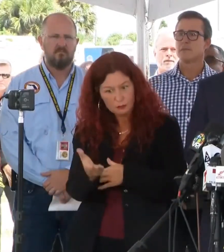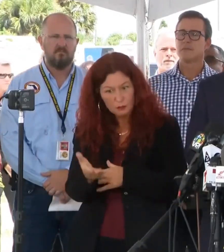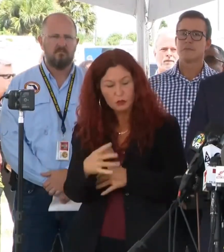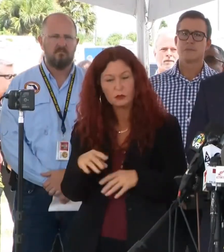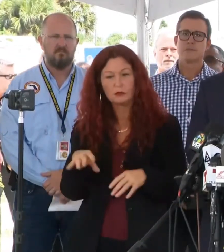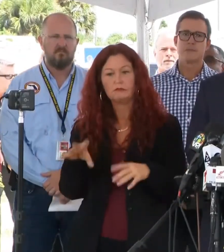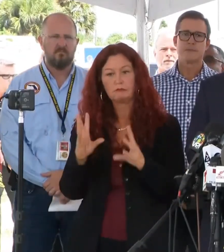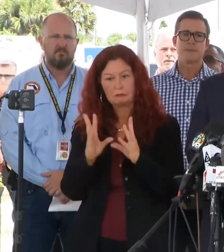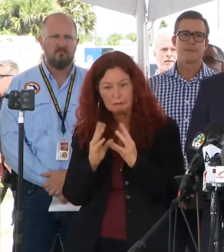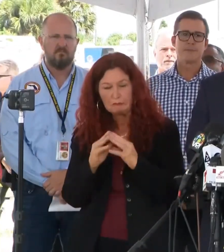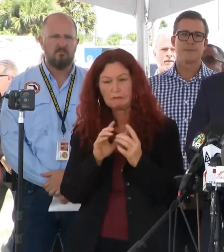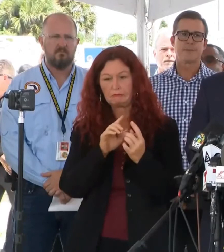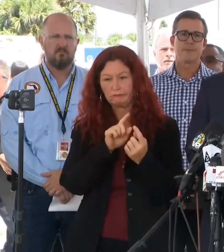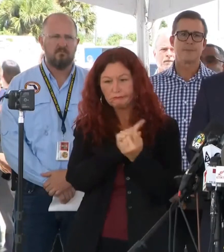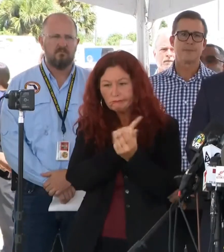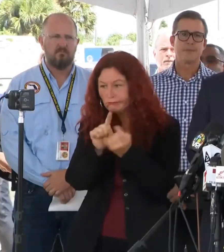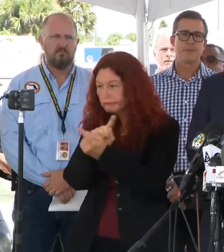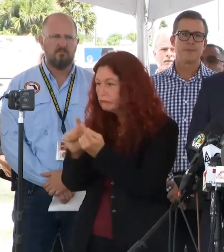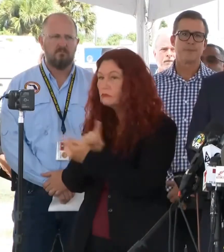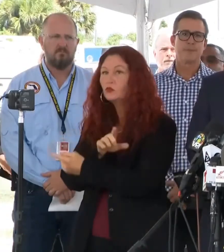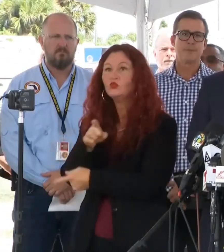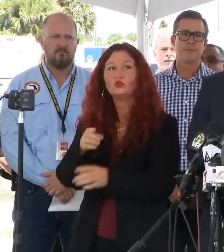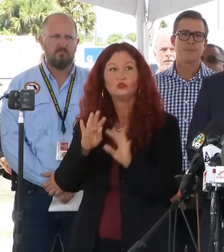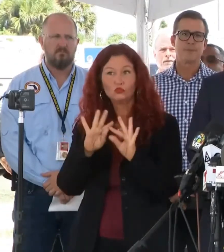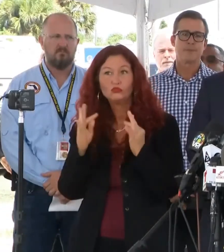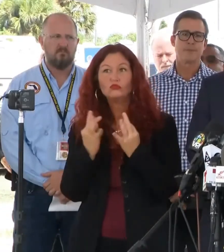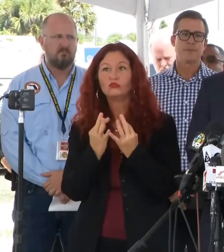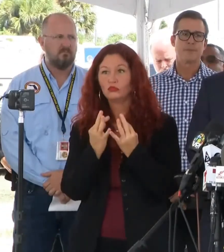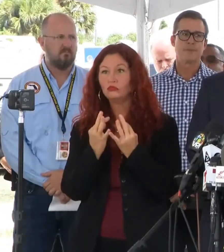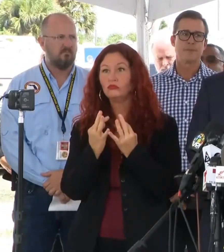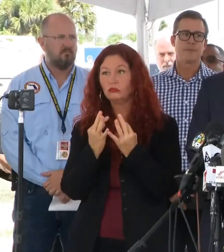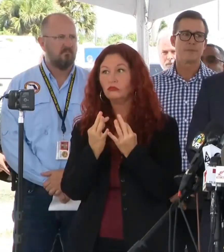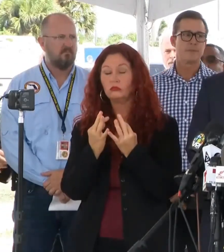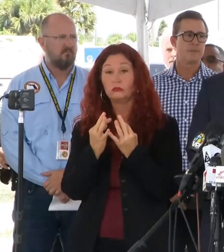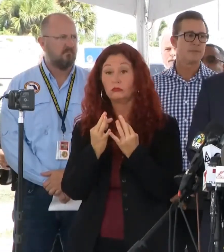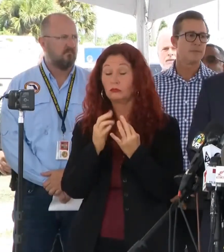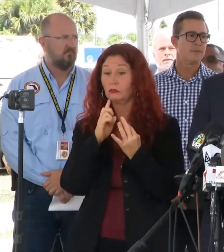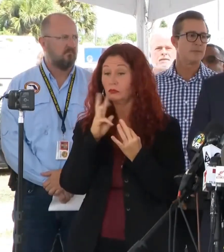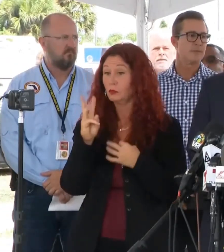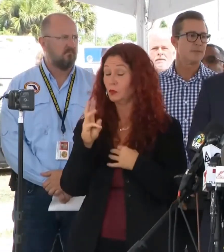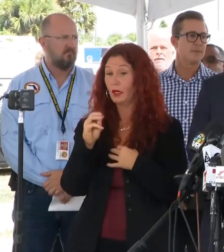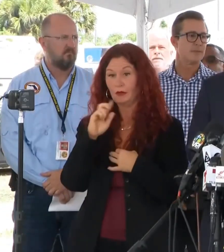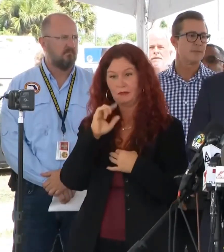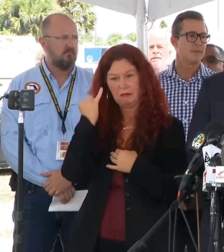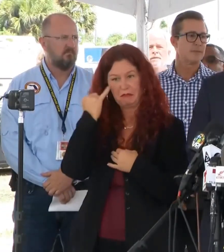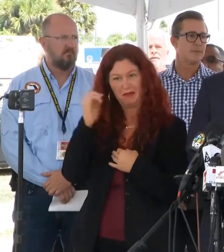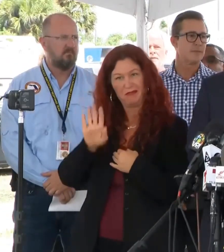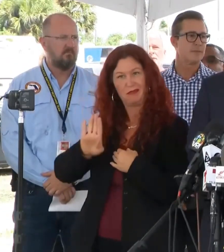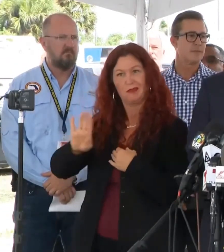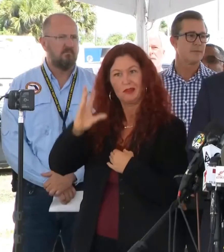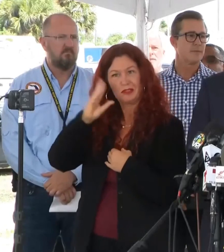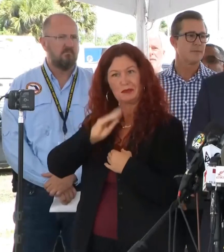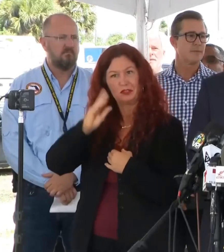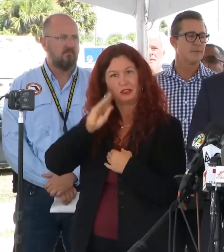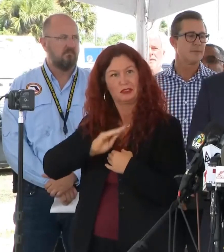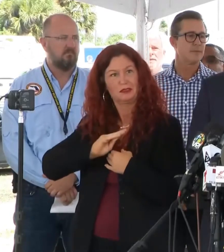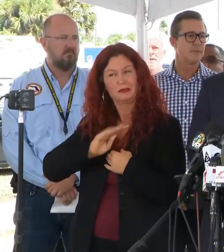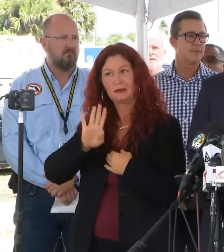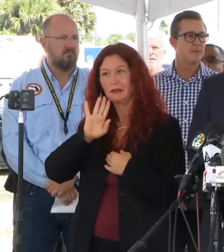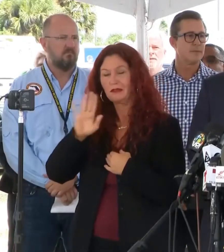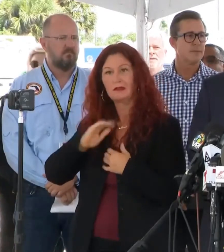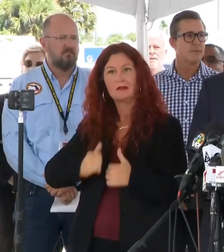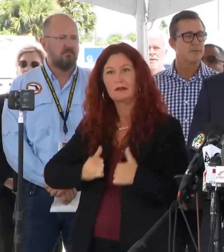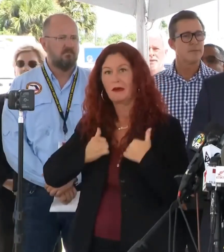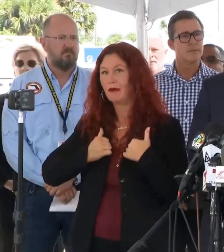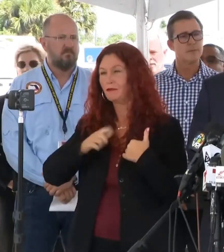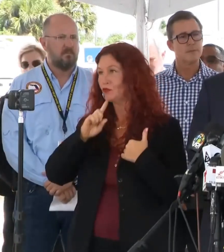many families who've, this has turned upside down the worlds of a lot of really great people, not